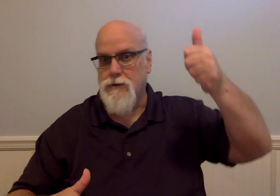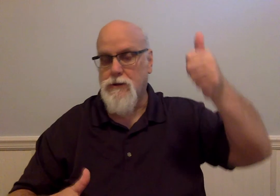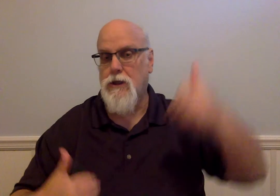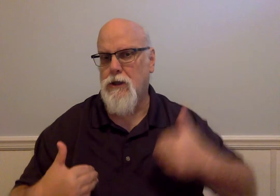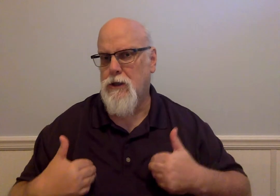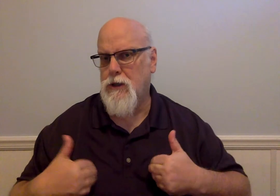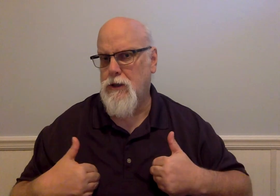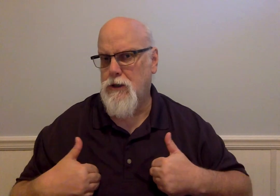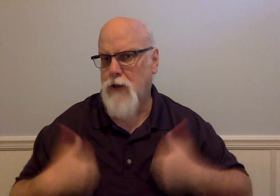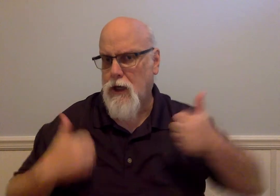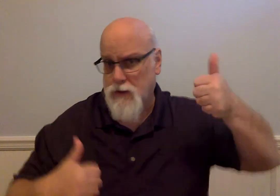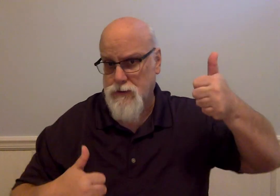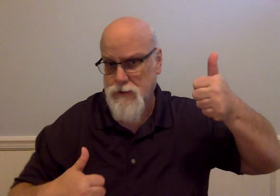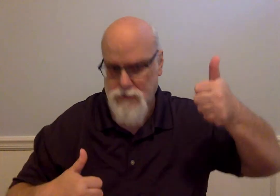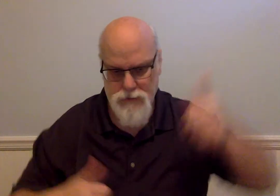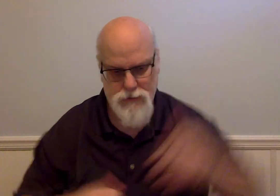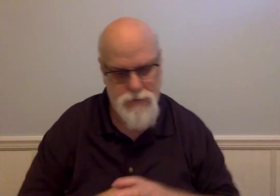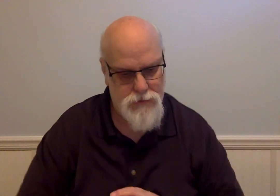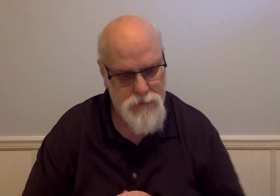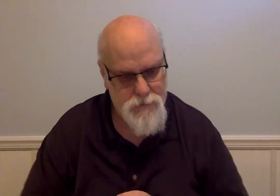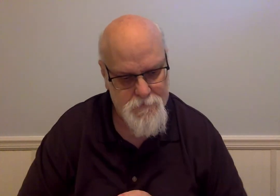oldest, and you have the youngest.